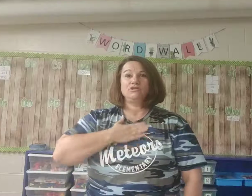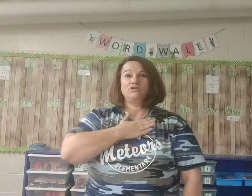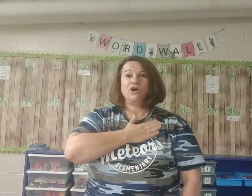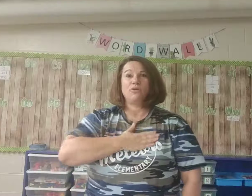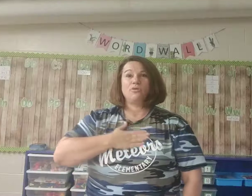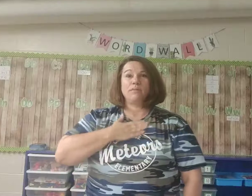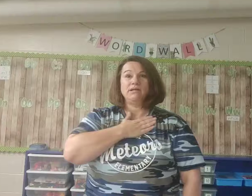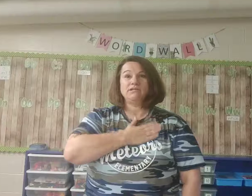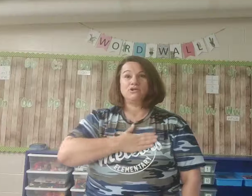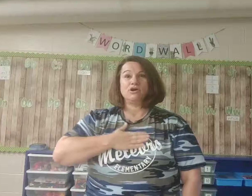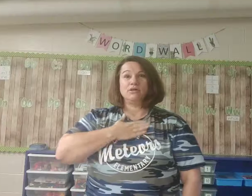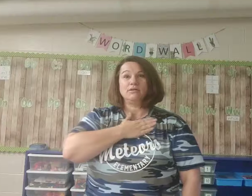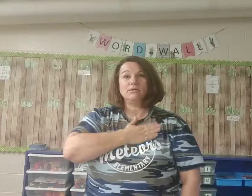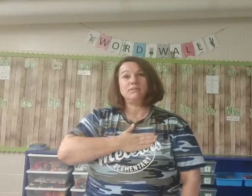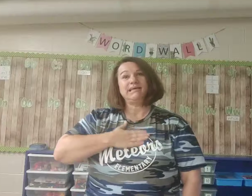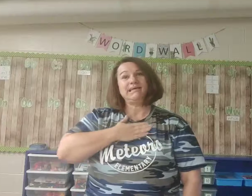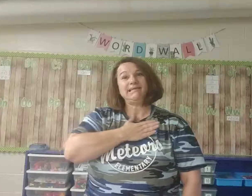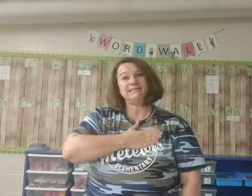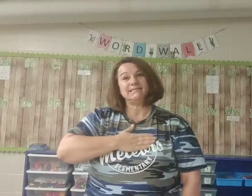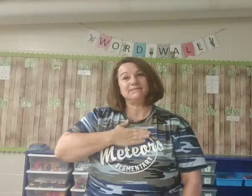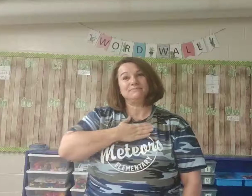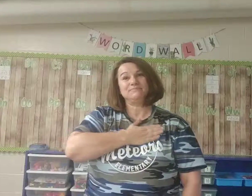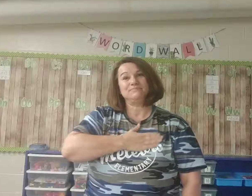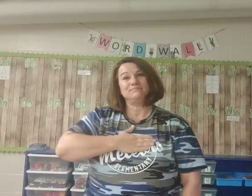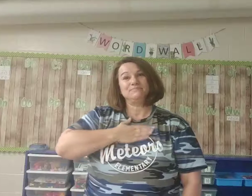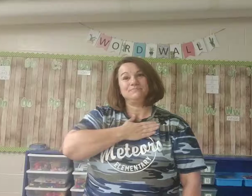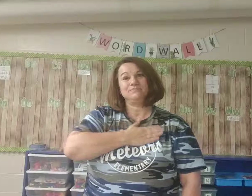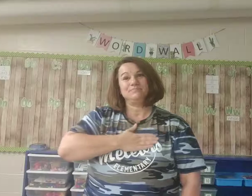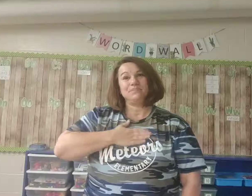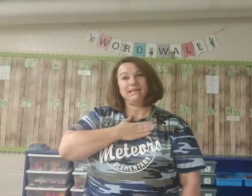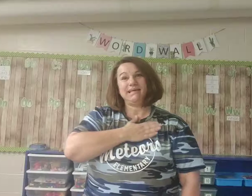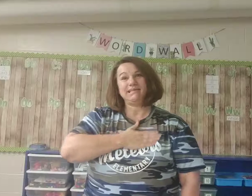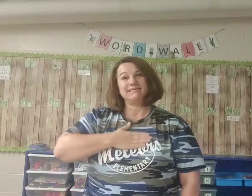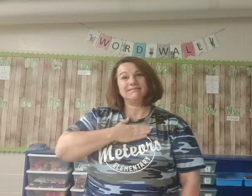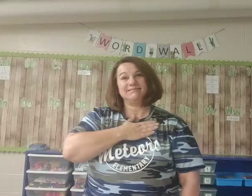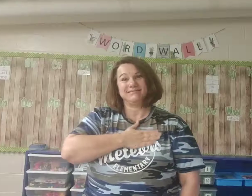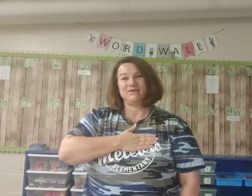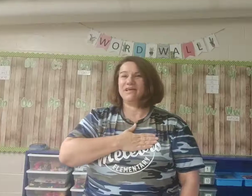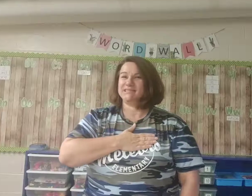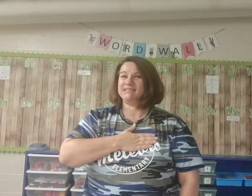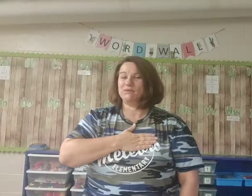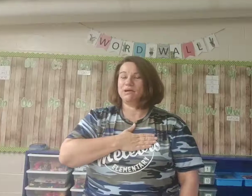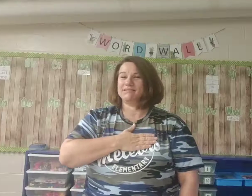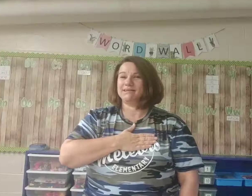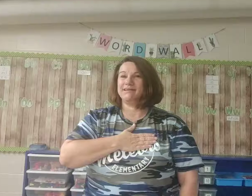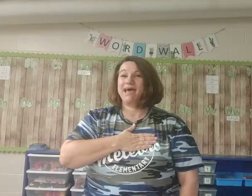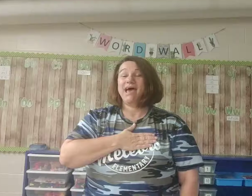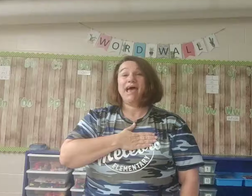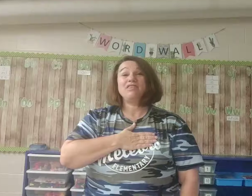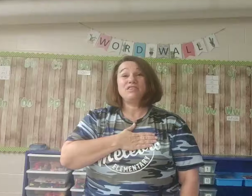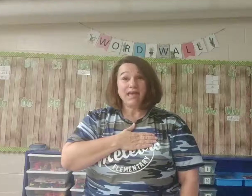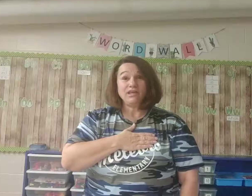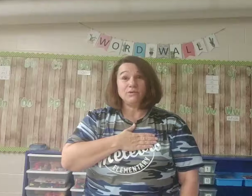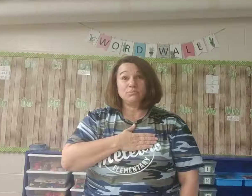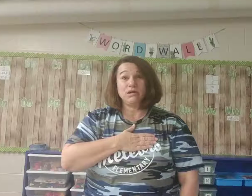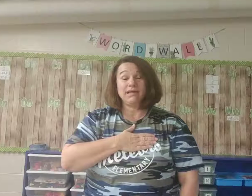just rub it in a circle. Please, please. Oh, that's an easy one, isn't it? And thank you is pretty